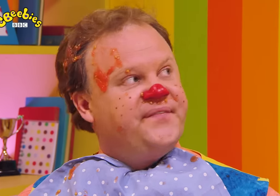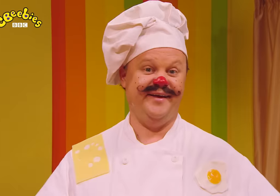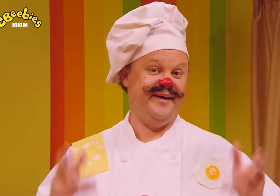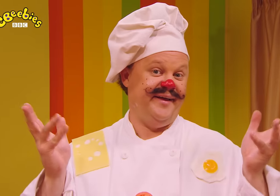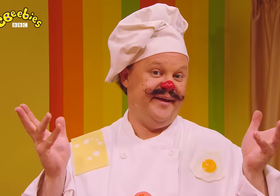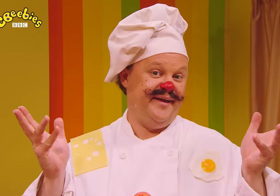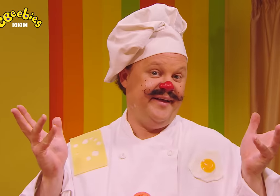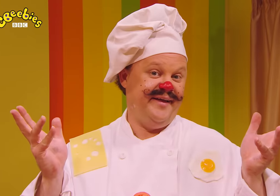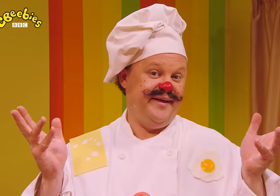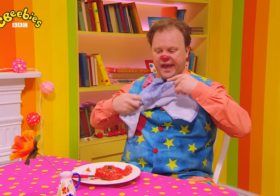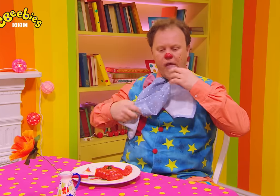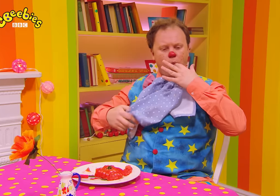Oh dear, Chef Tumble.